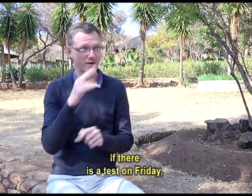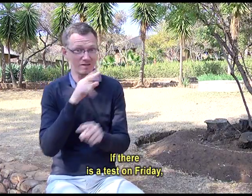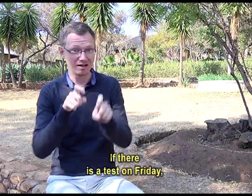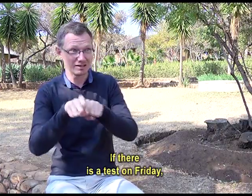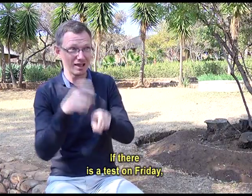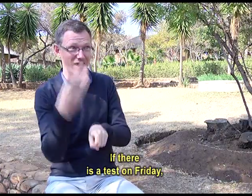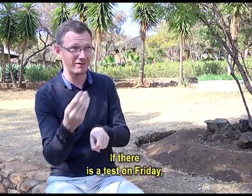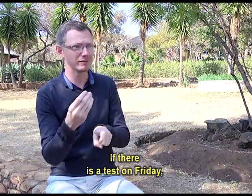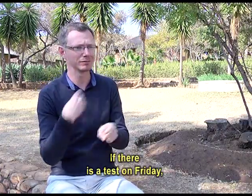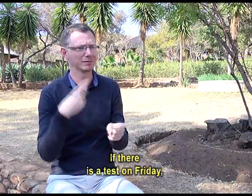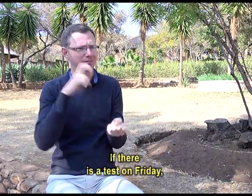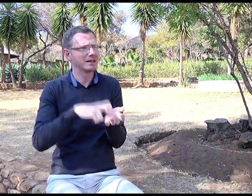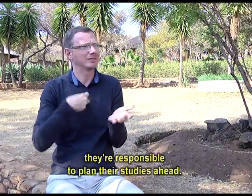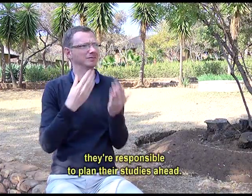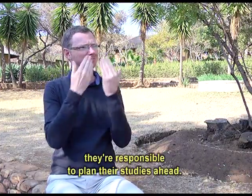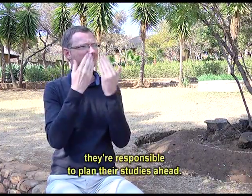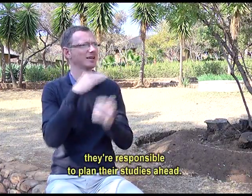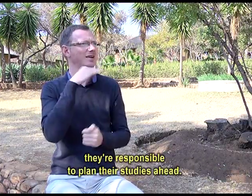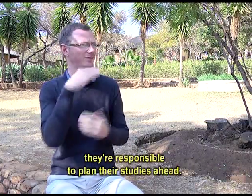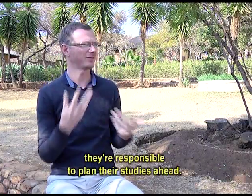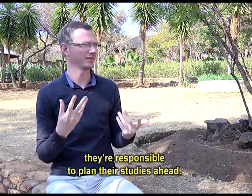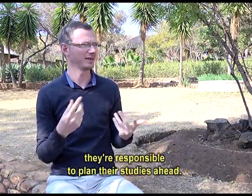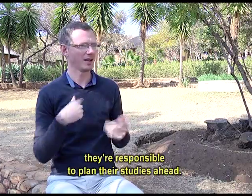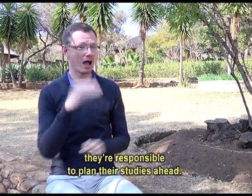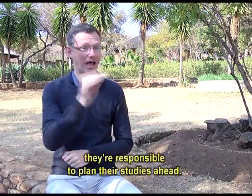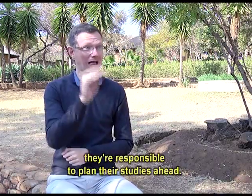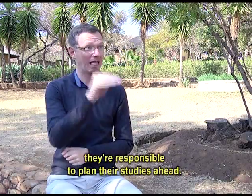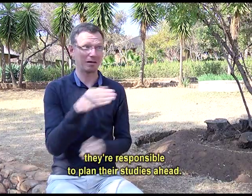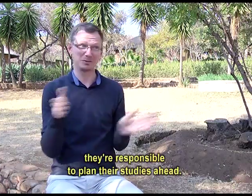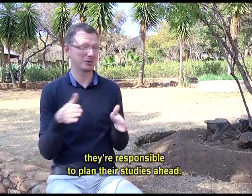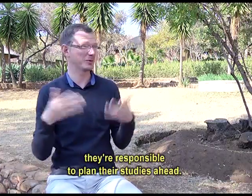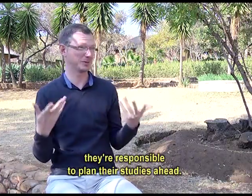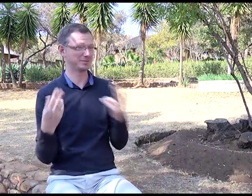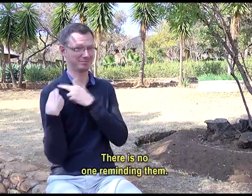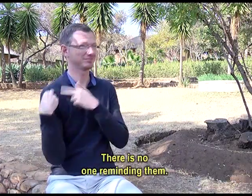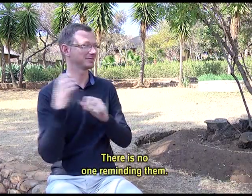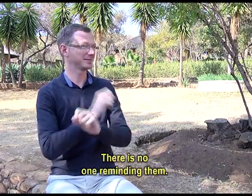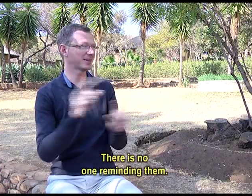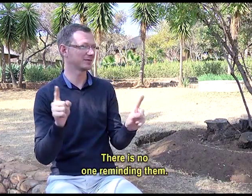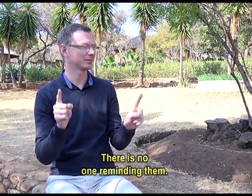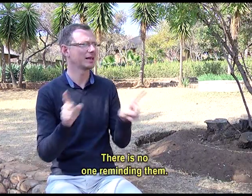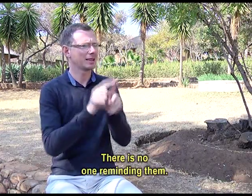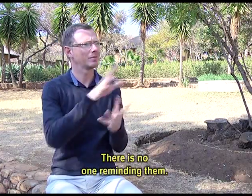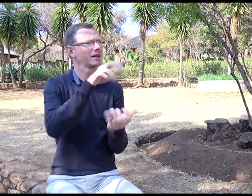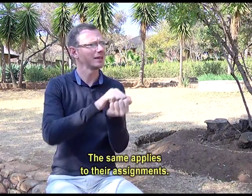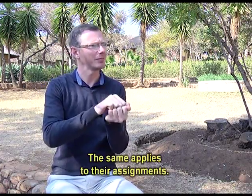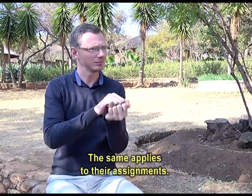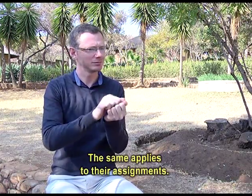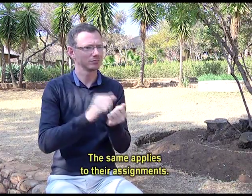If there is a test on Friday, they're responsible to plan their studies ahead. There's no one reminding them. The same applies